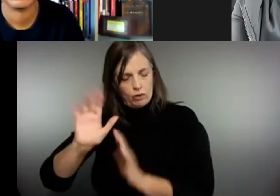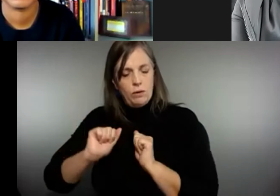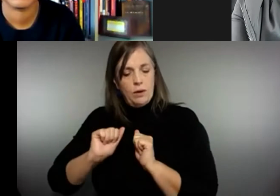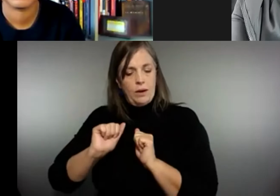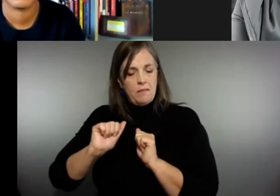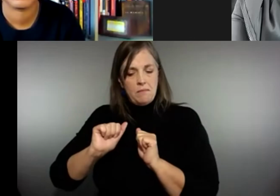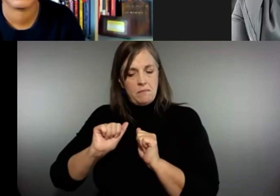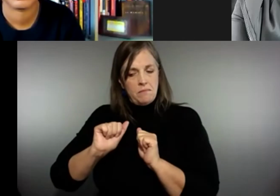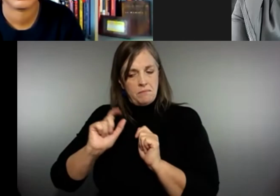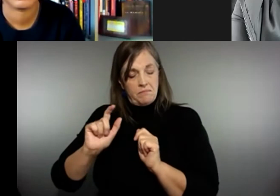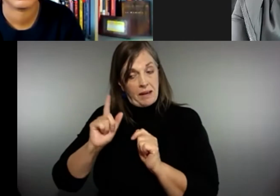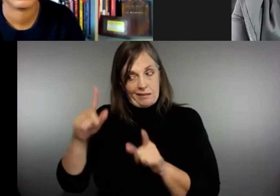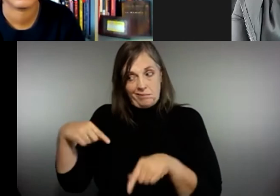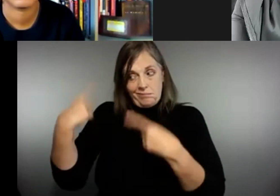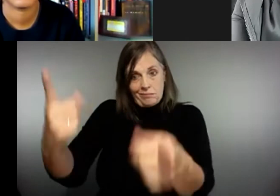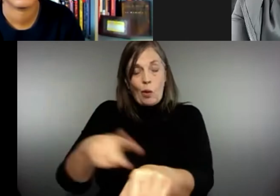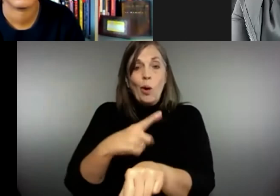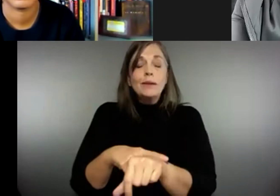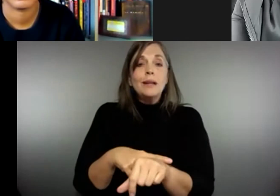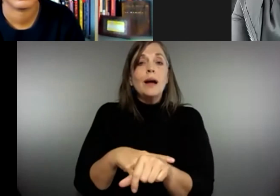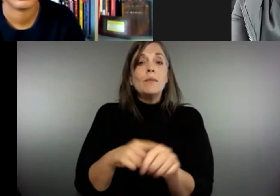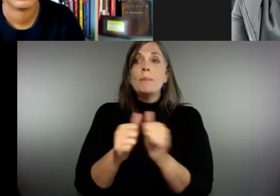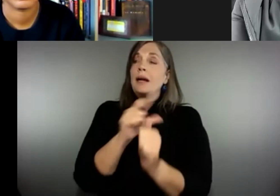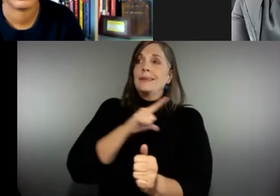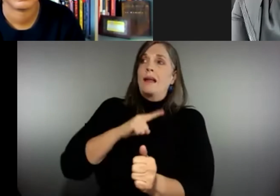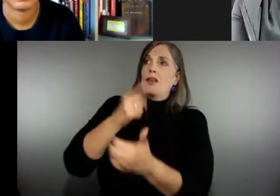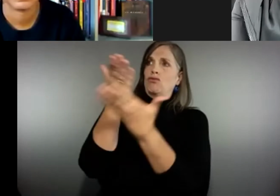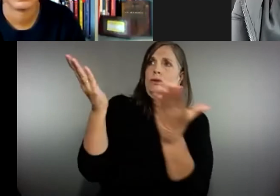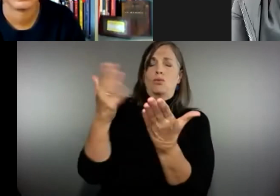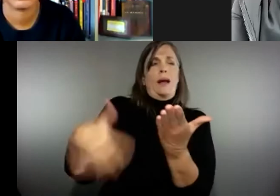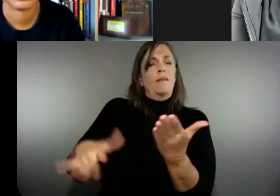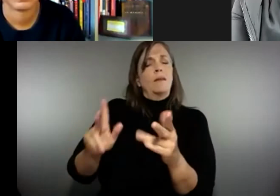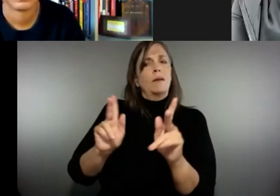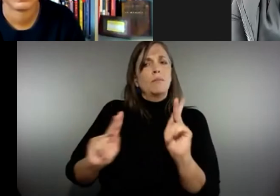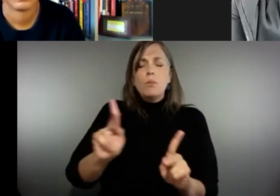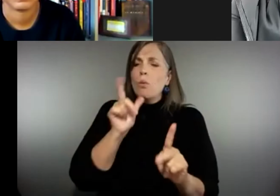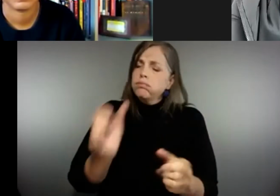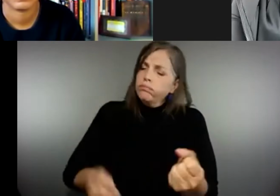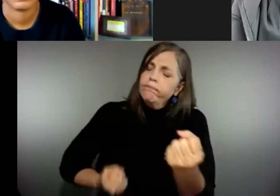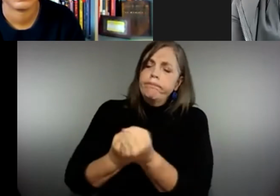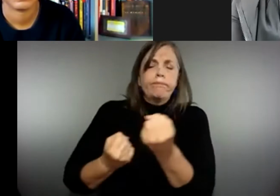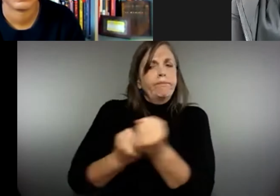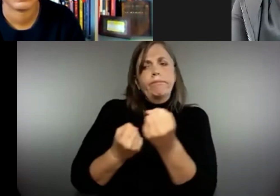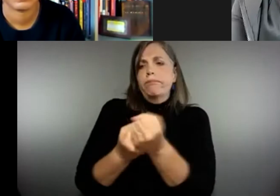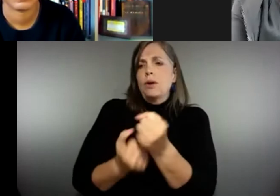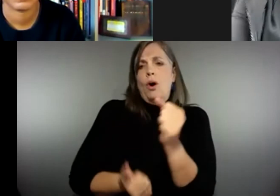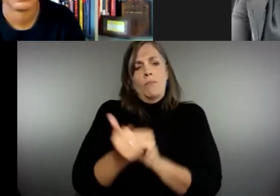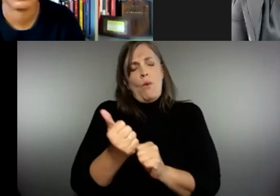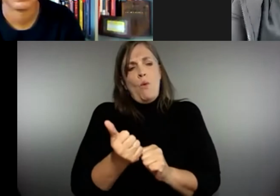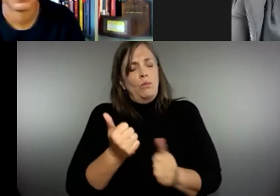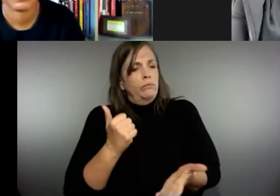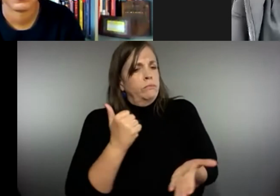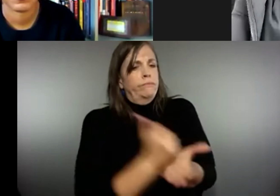time given given the legislature now we we have folks who are really championing championing some of our most vulnerable and marginalized